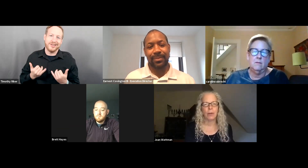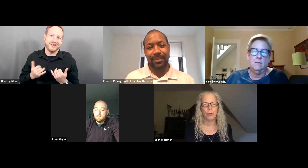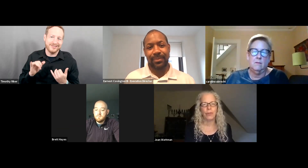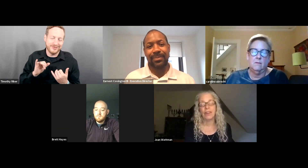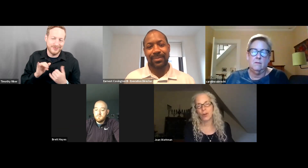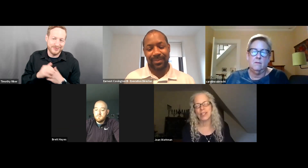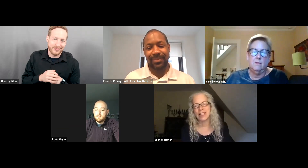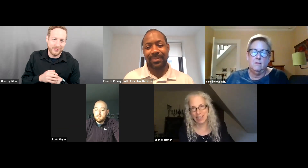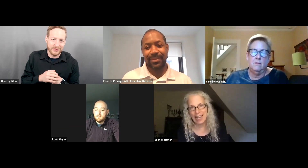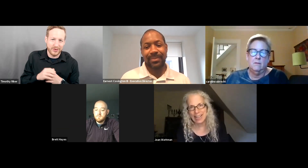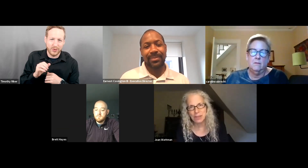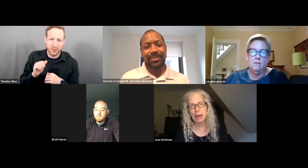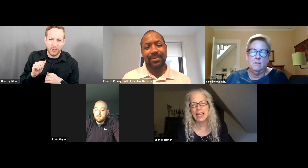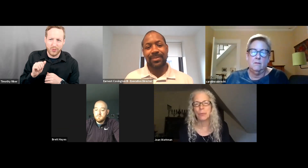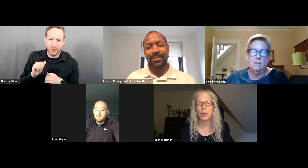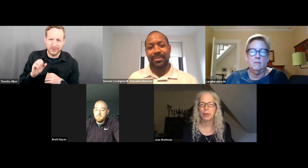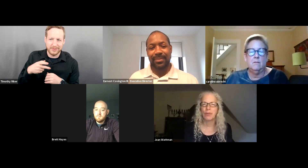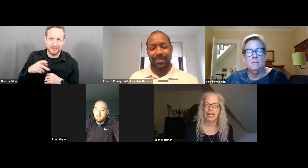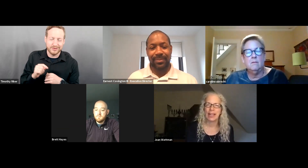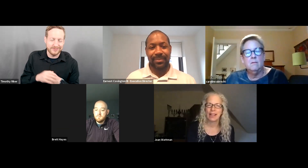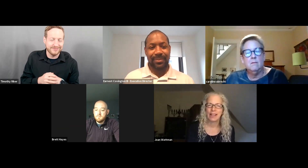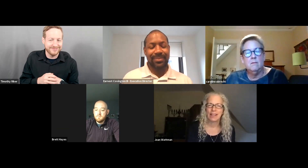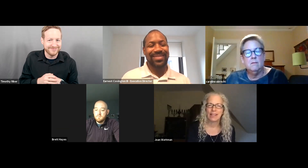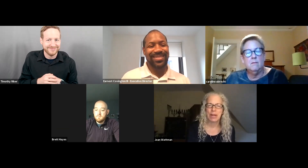be approved. And of course, today's by then will be